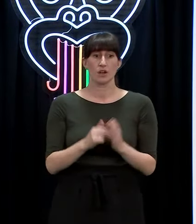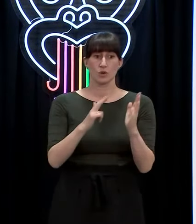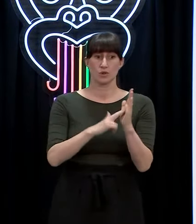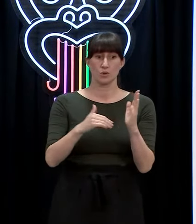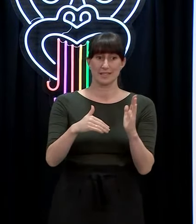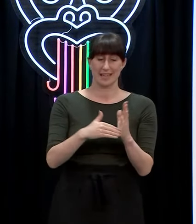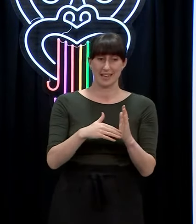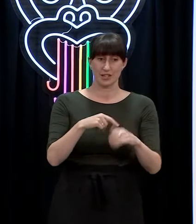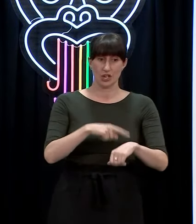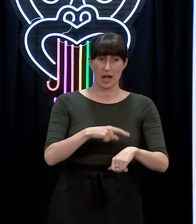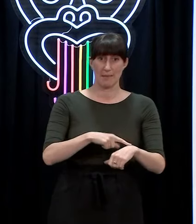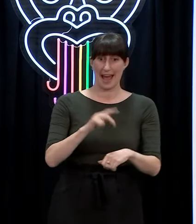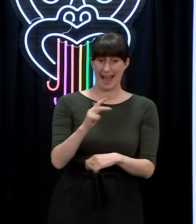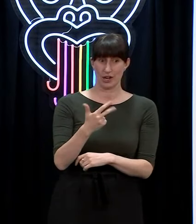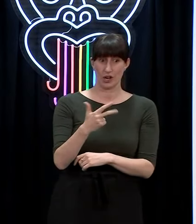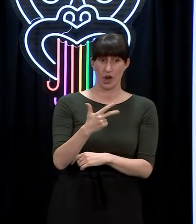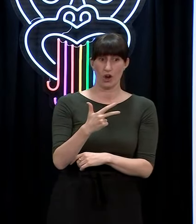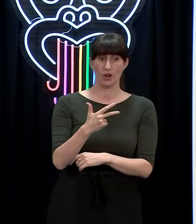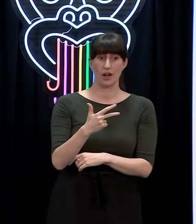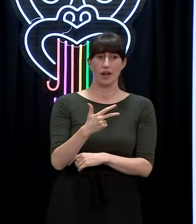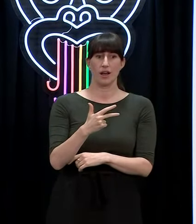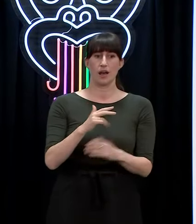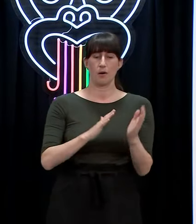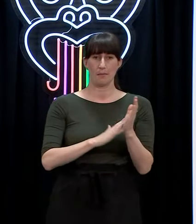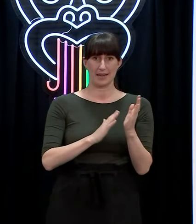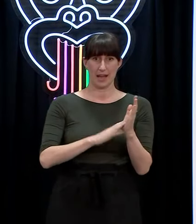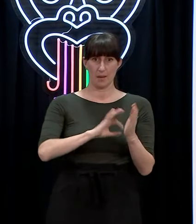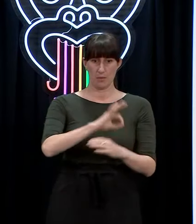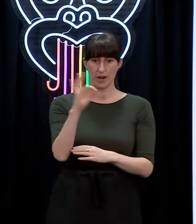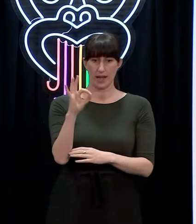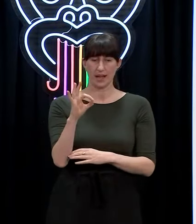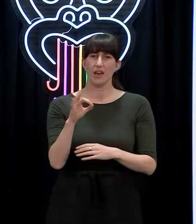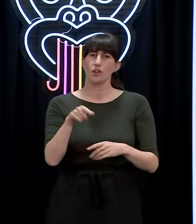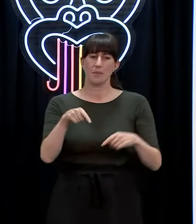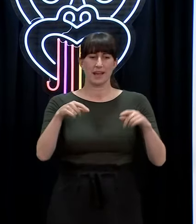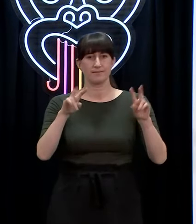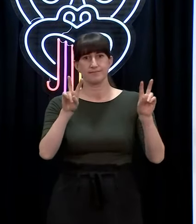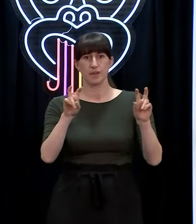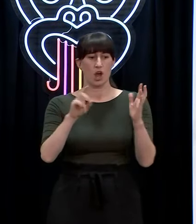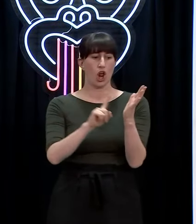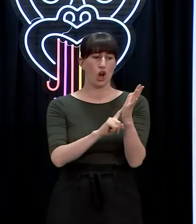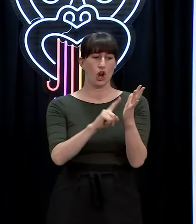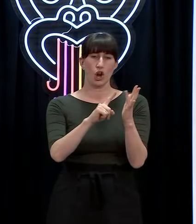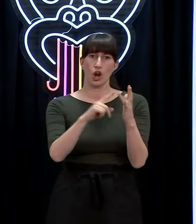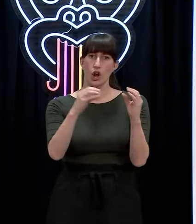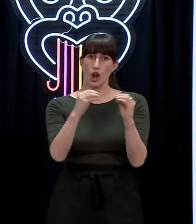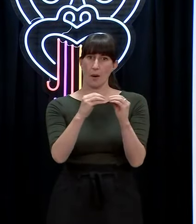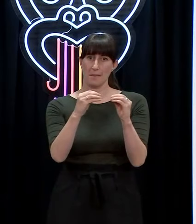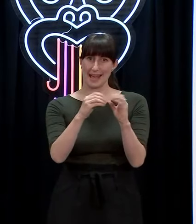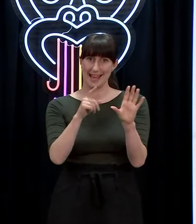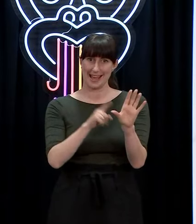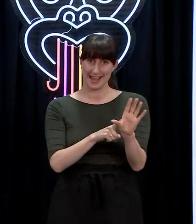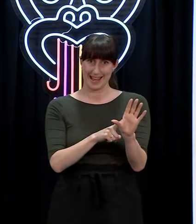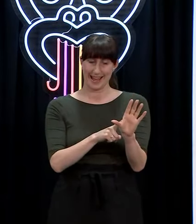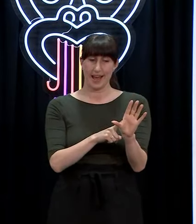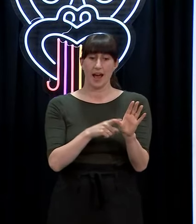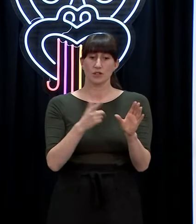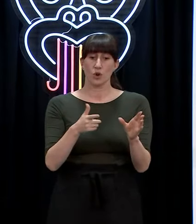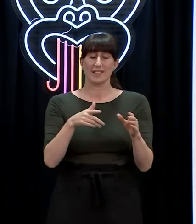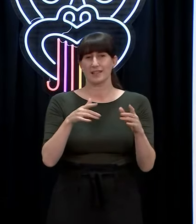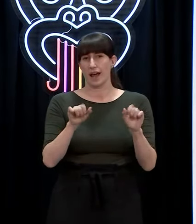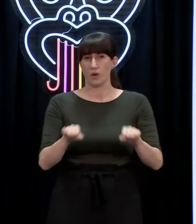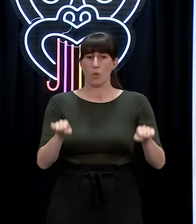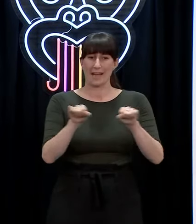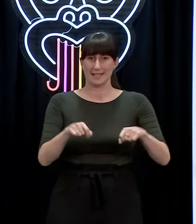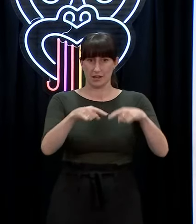time, the lobby will be open and the room releases will start from 9 a.m.